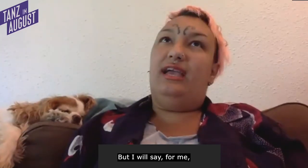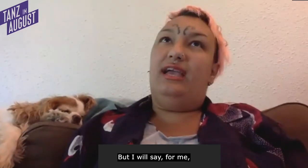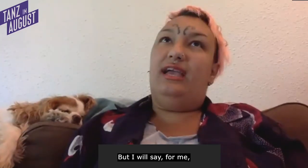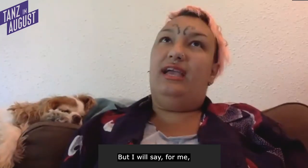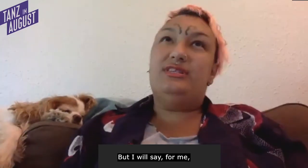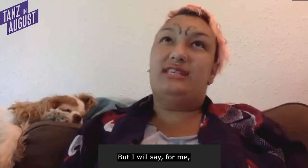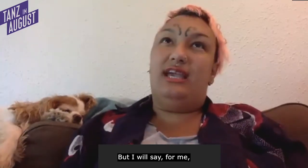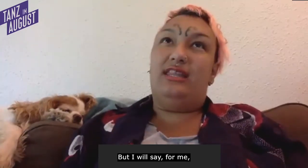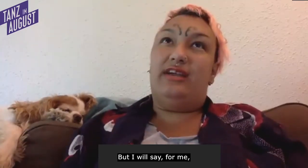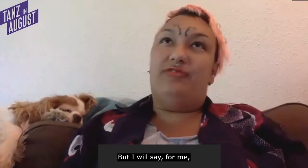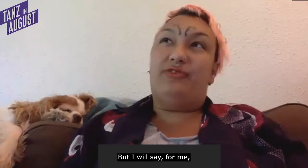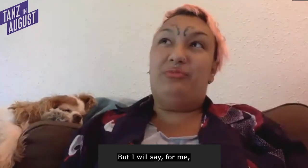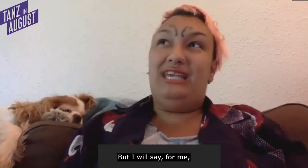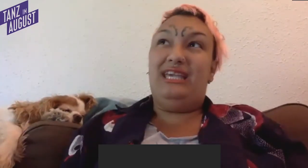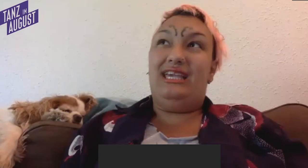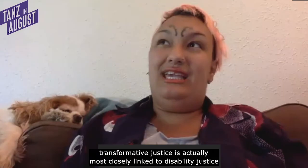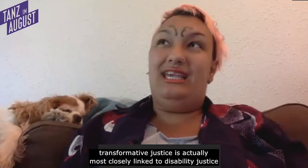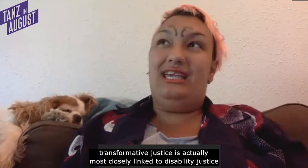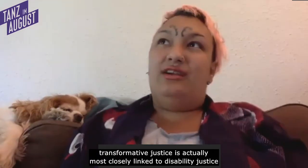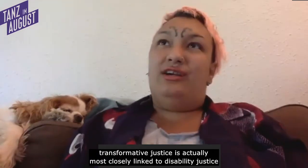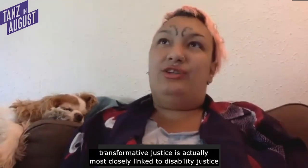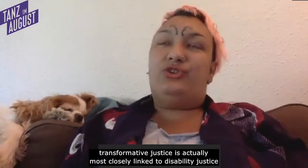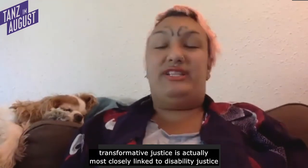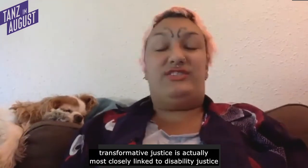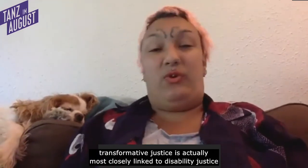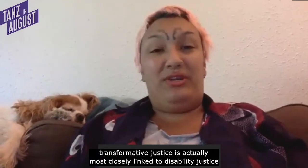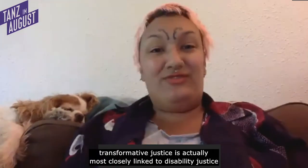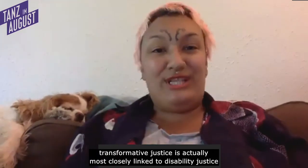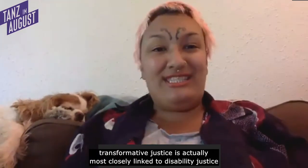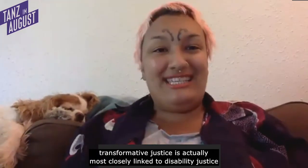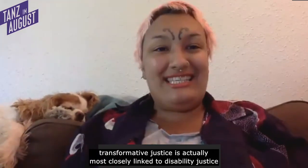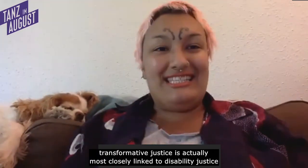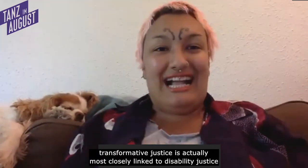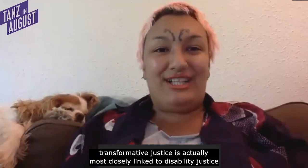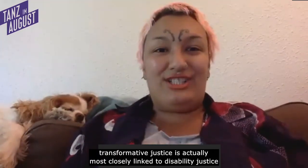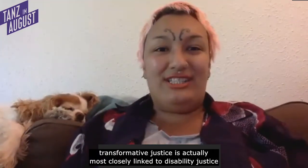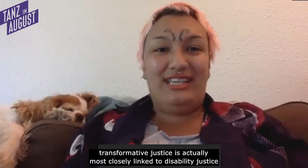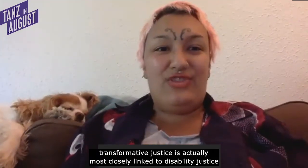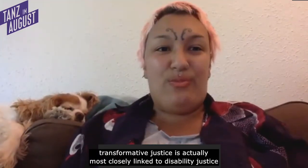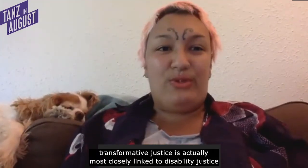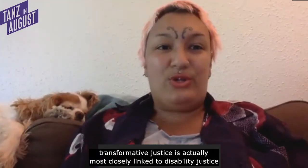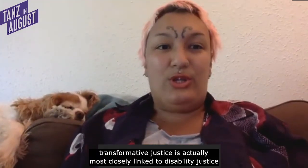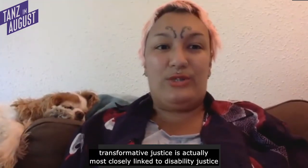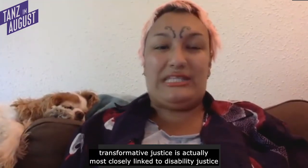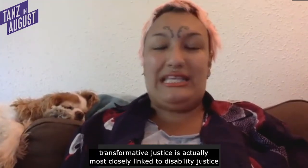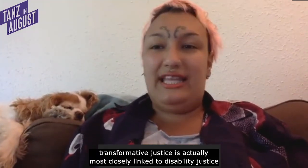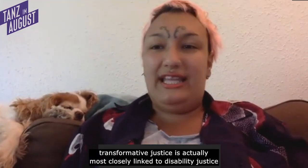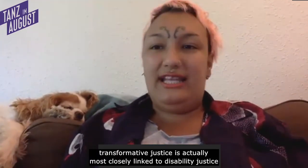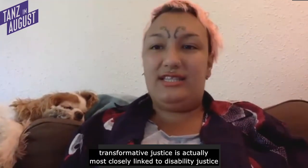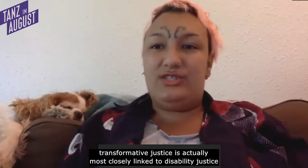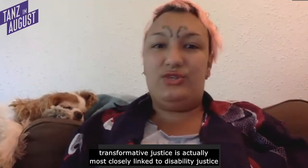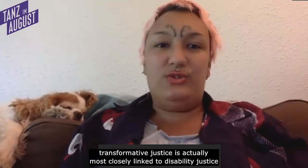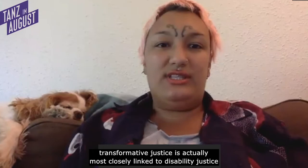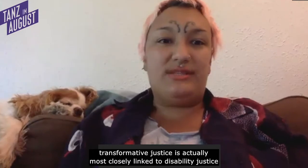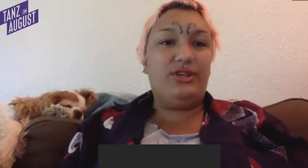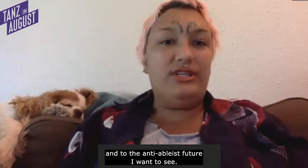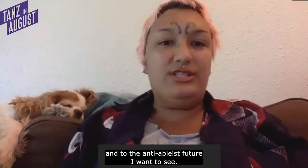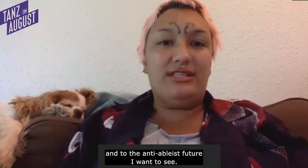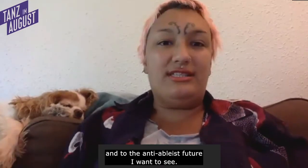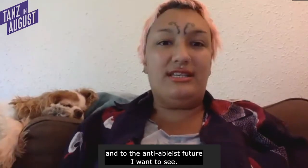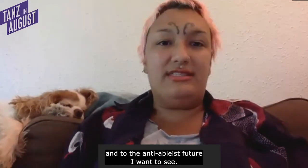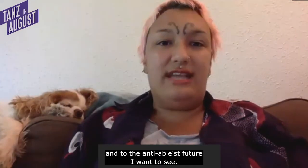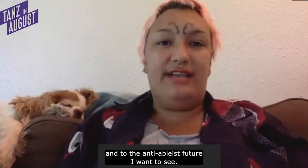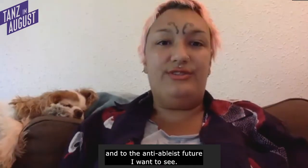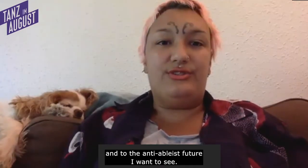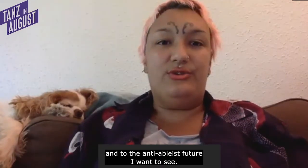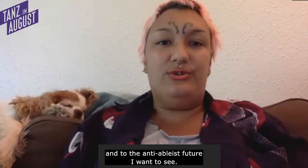But I will say that for me, transformative justice is actually the most closely linked to disability